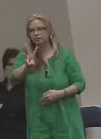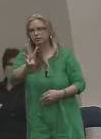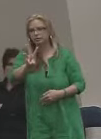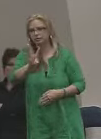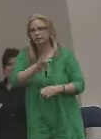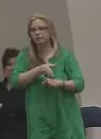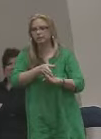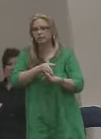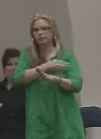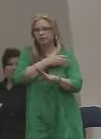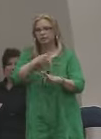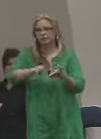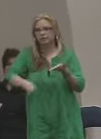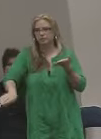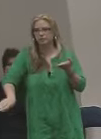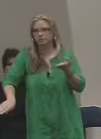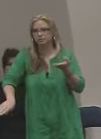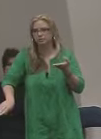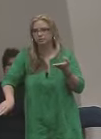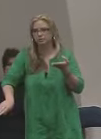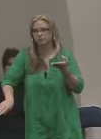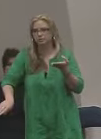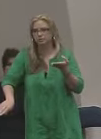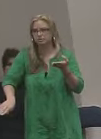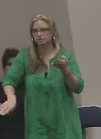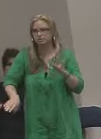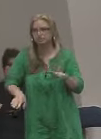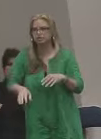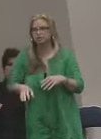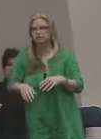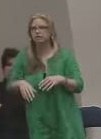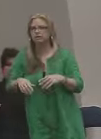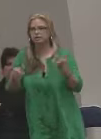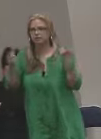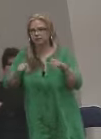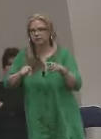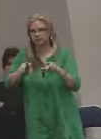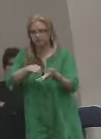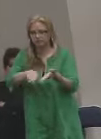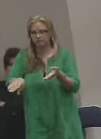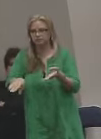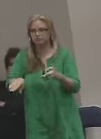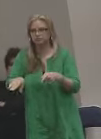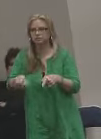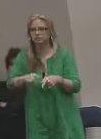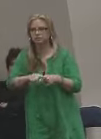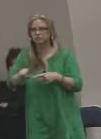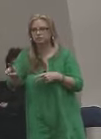before he was released. And when he was released, he was given